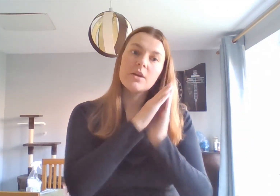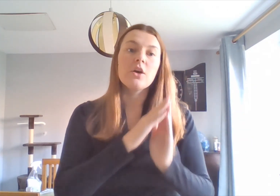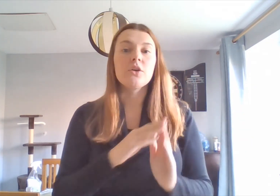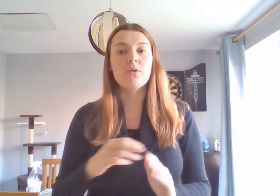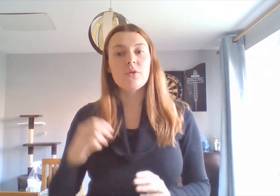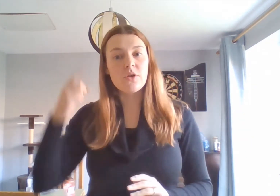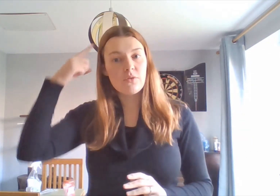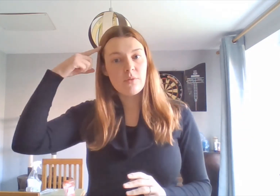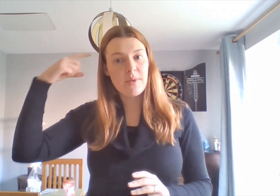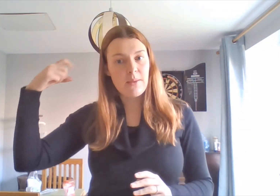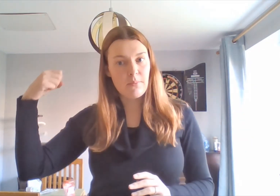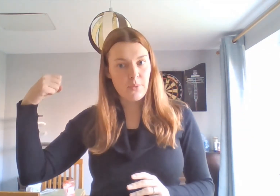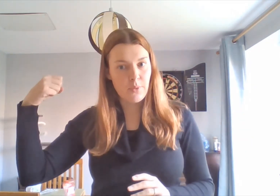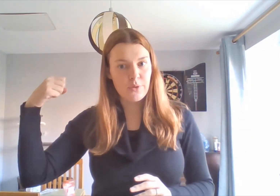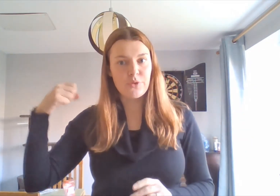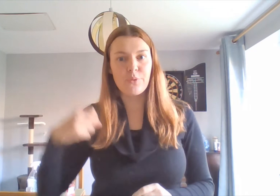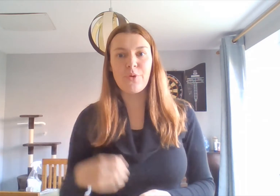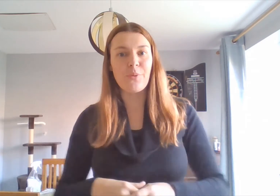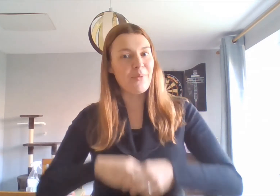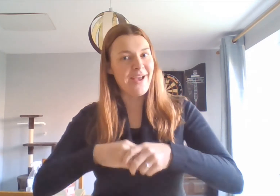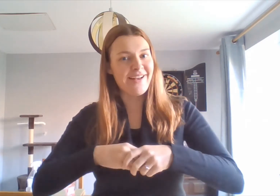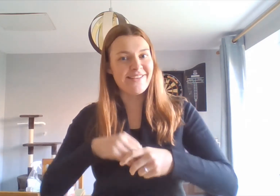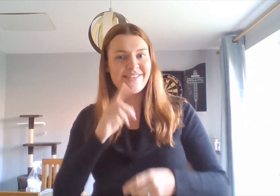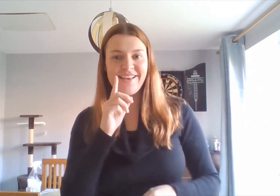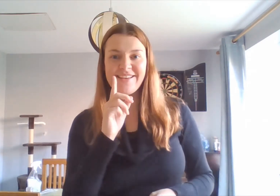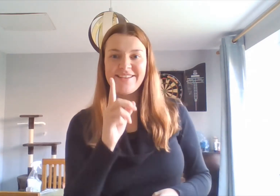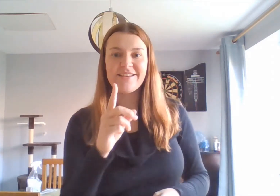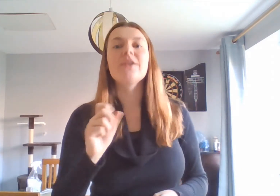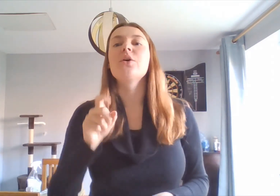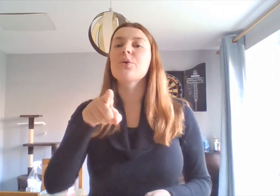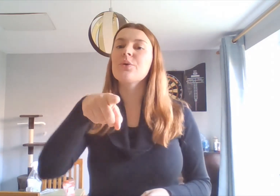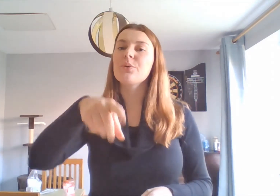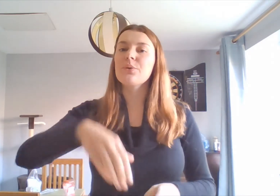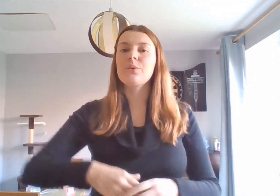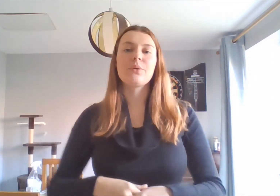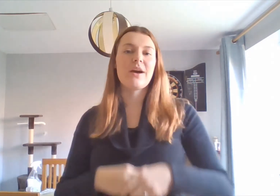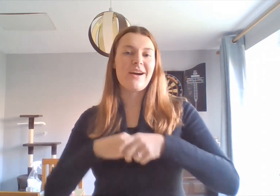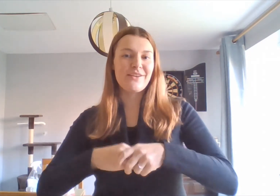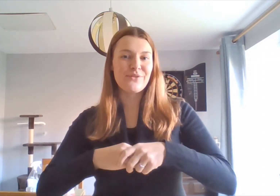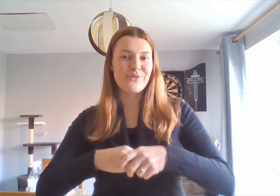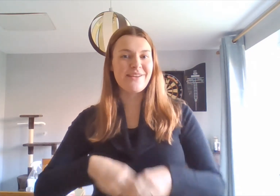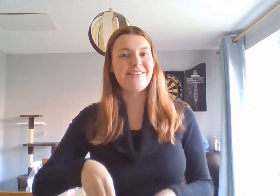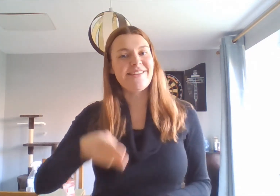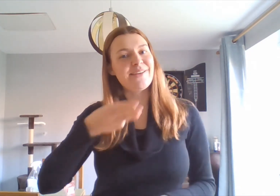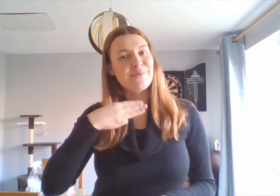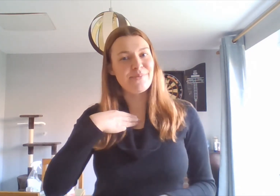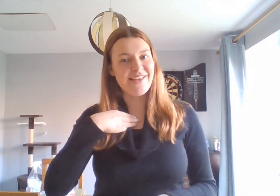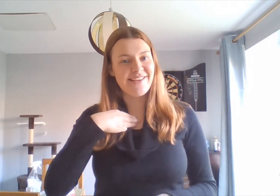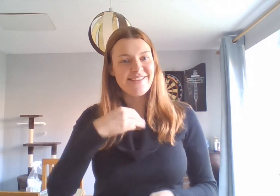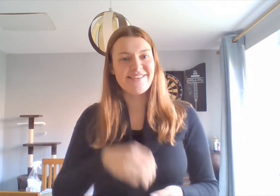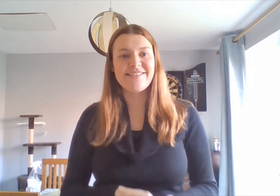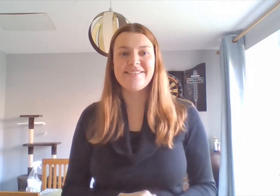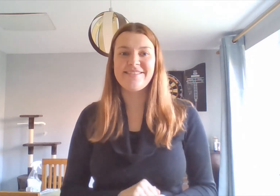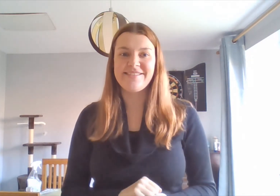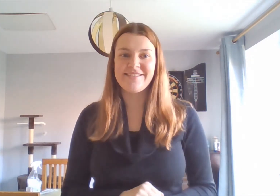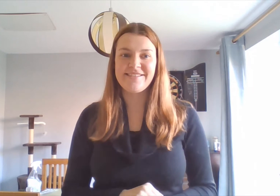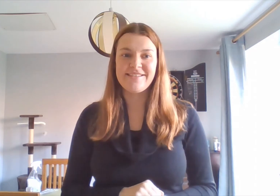You just remember what your old past said, boy, you got a friend in me.